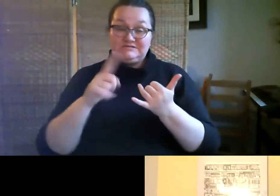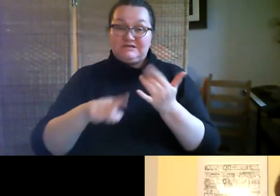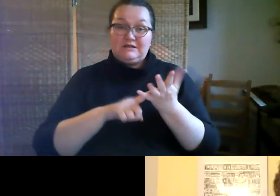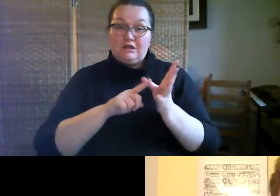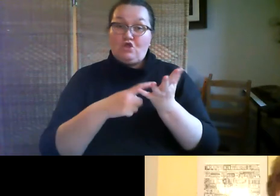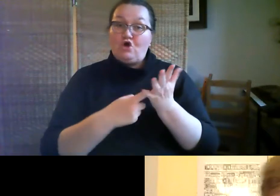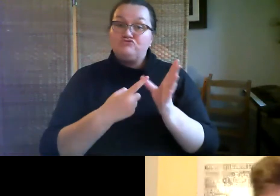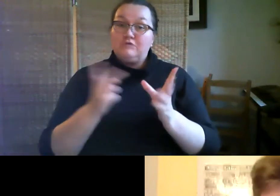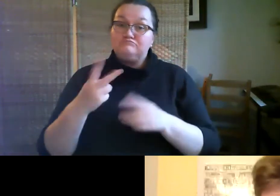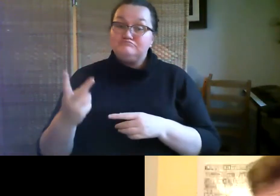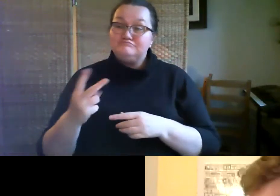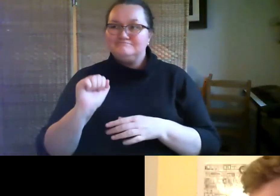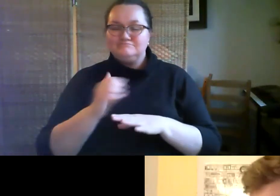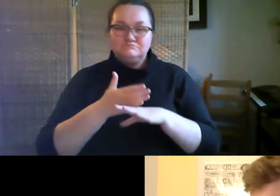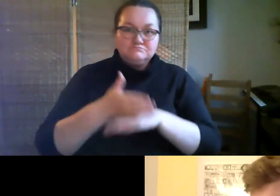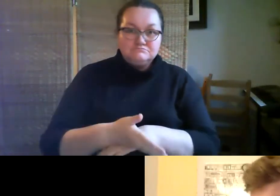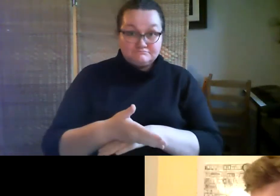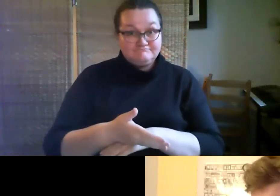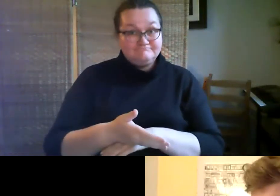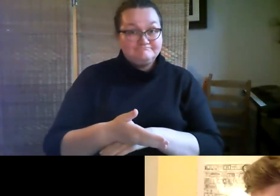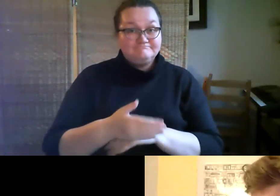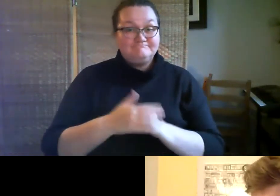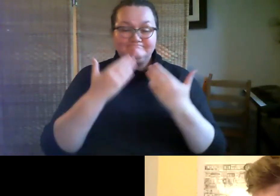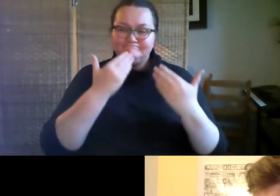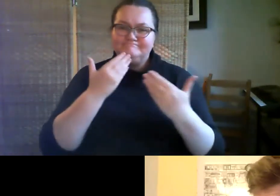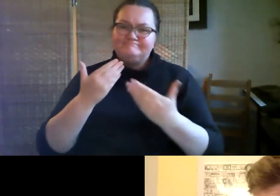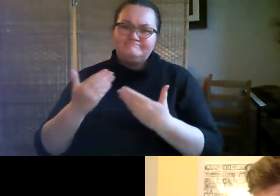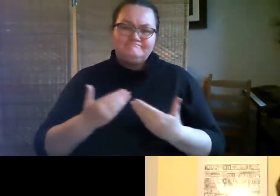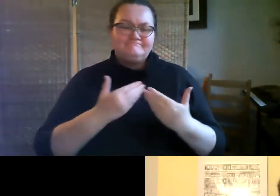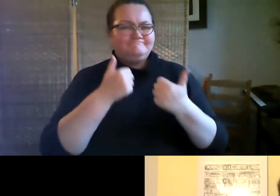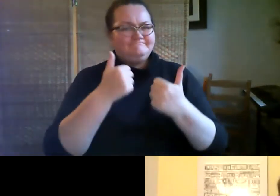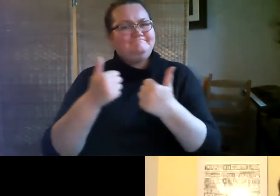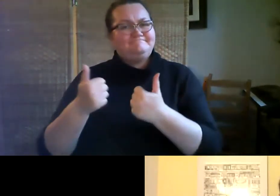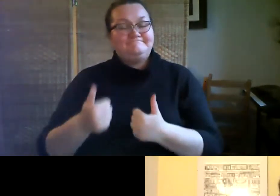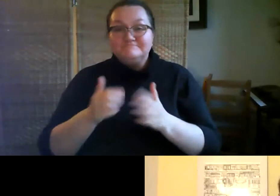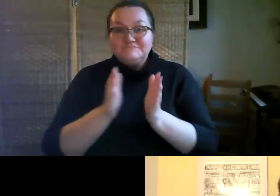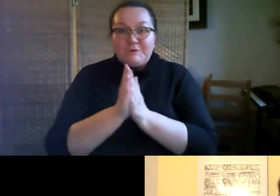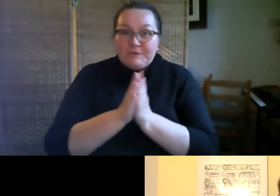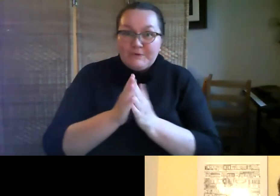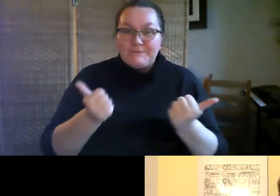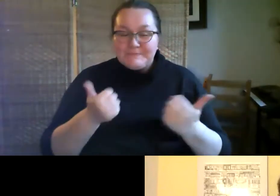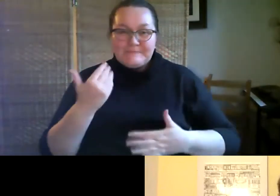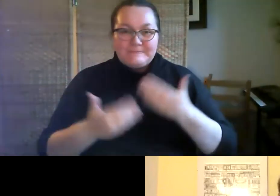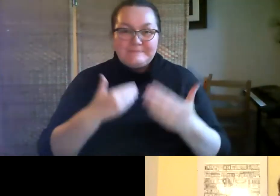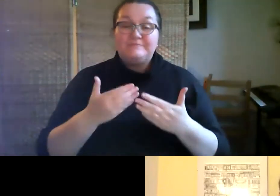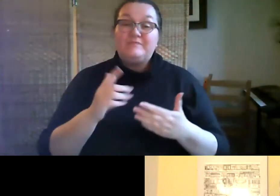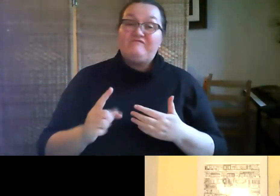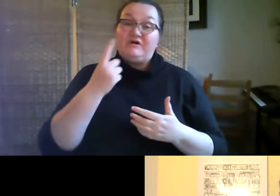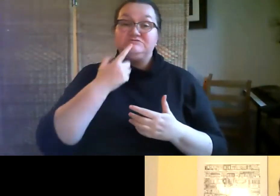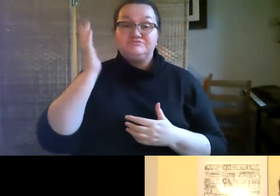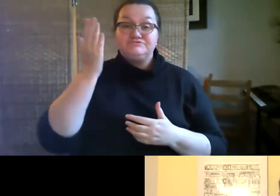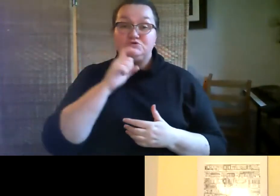their efforts and their work. But without any further ado, our first presenter is